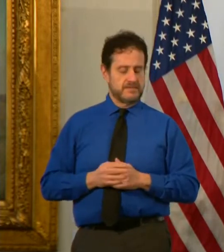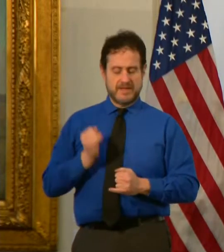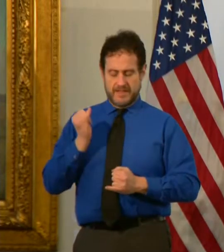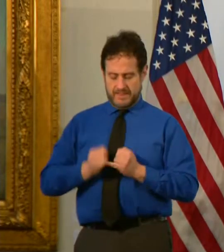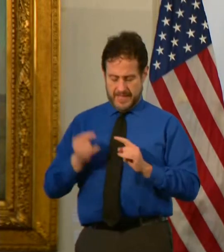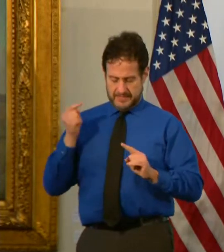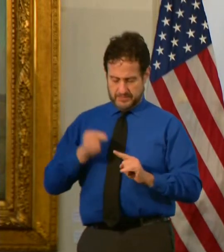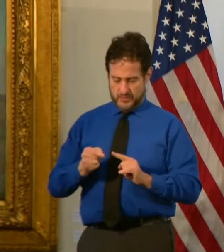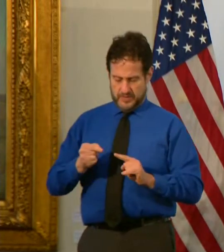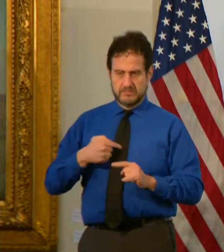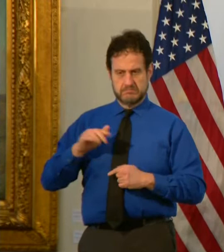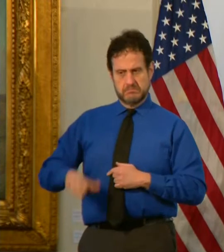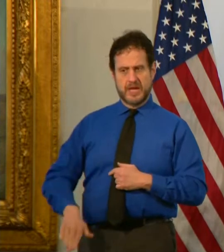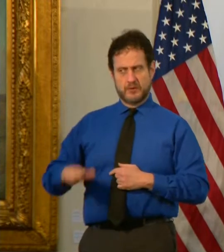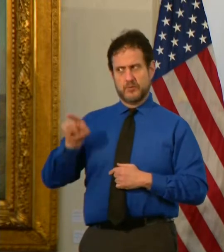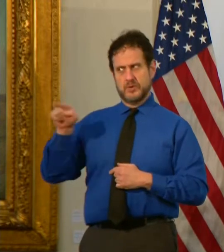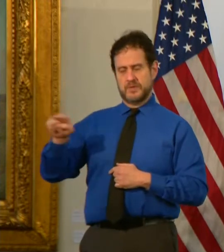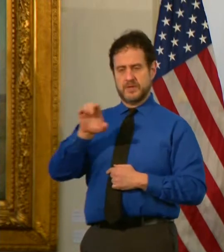When I grew up in Cabrini,